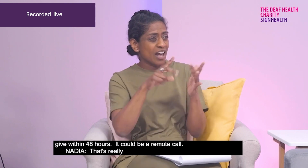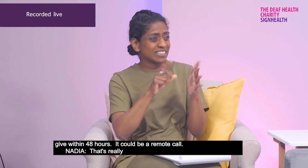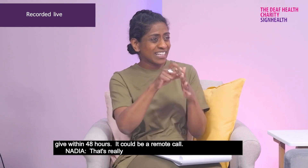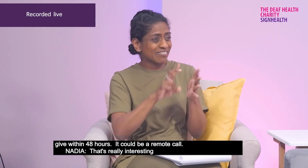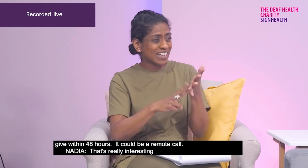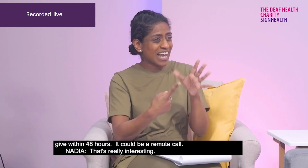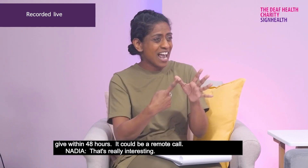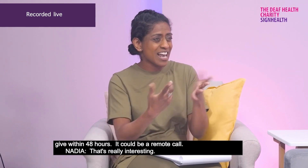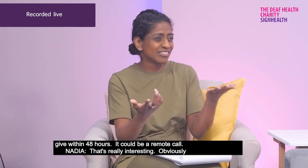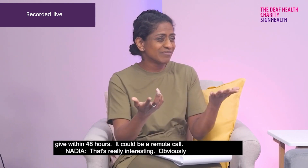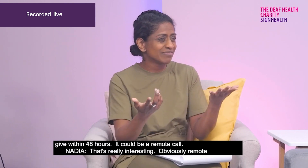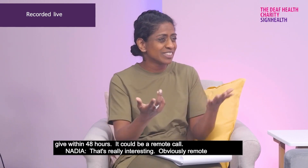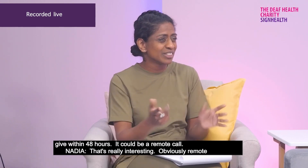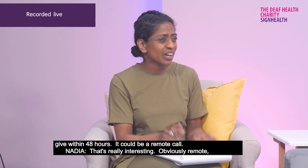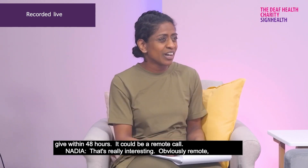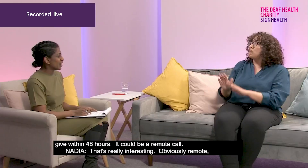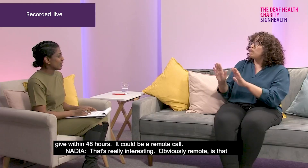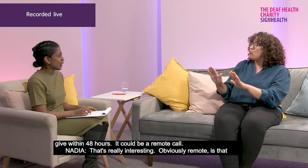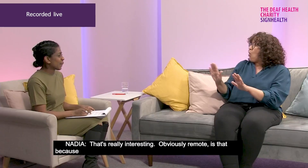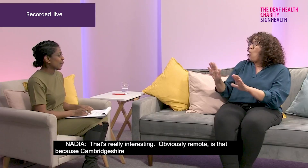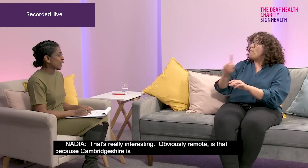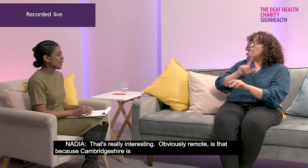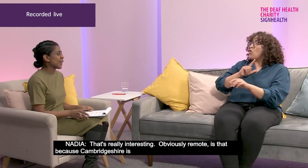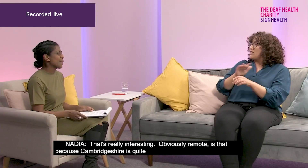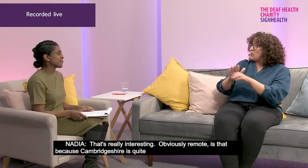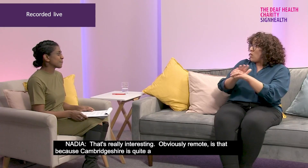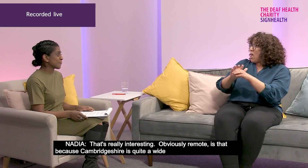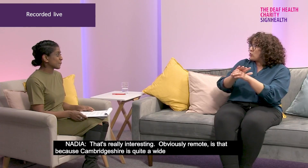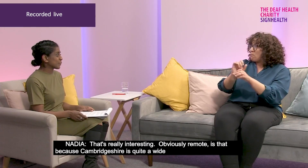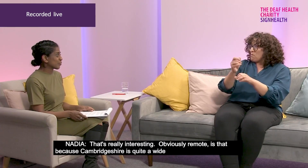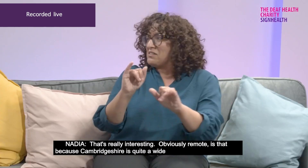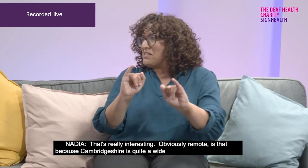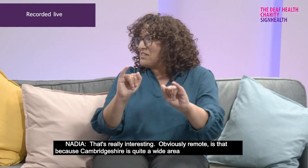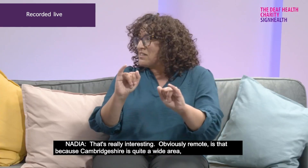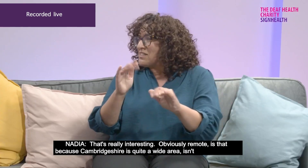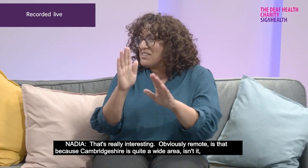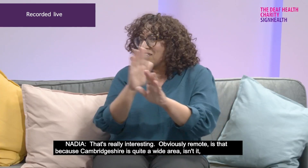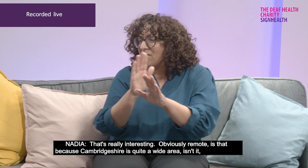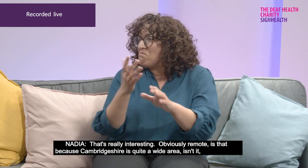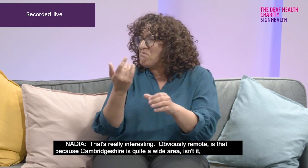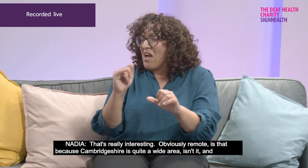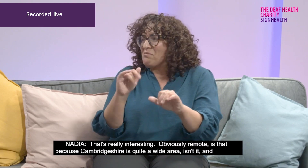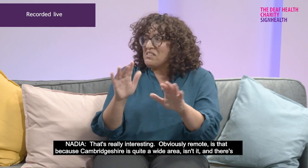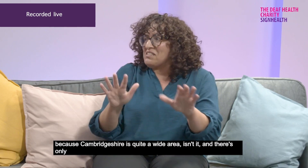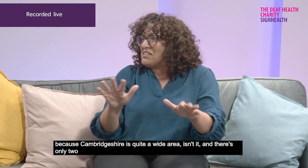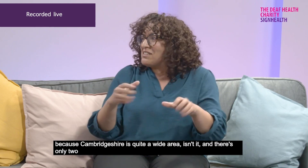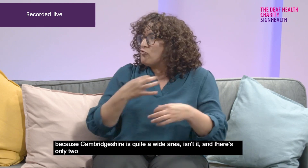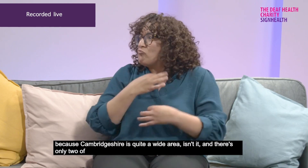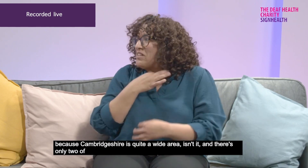Oh, that's really interesting. So obviously remote, is that because Cambridgeshire is quite a wide area, isn't it? And there's only two of